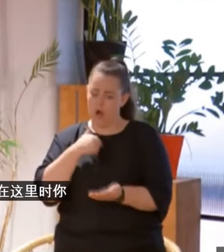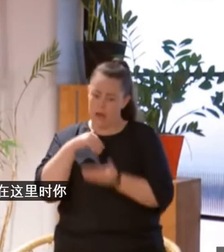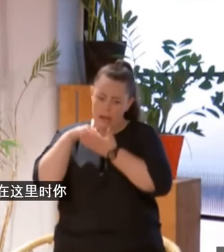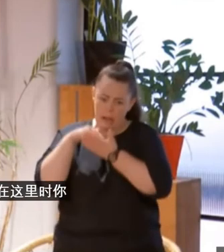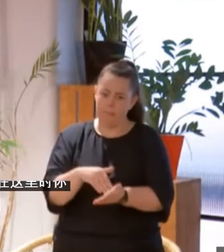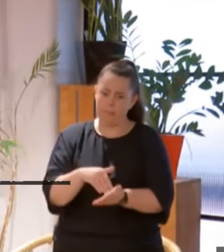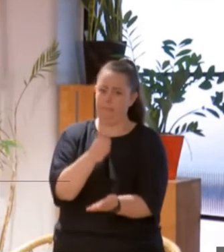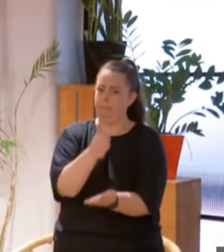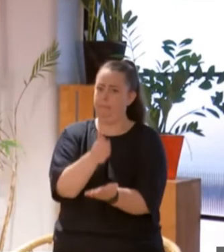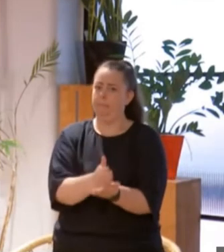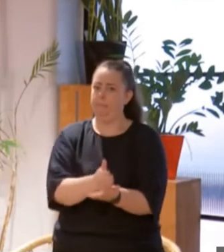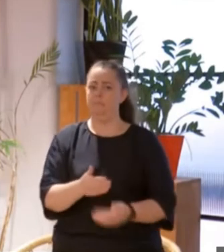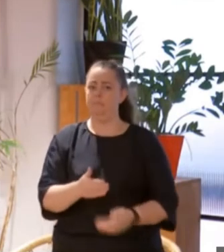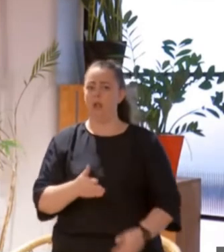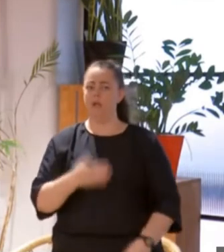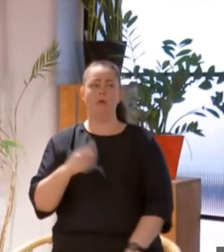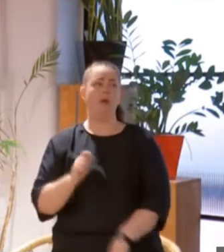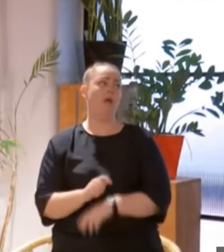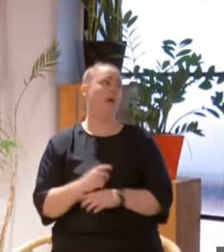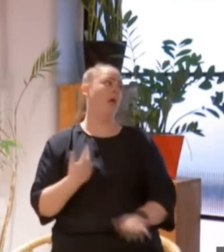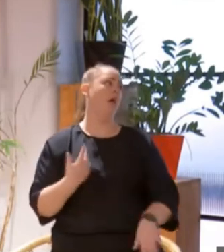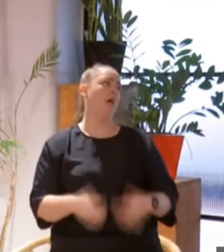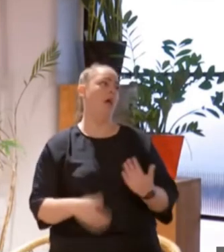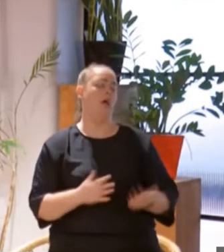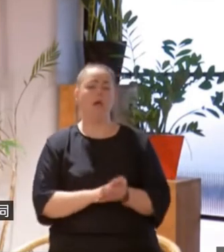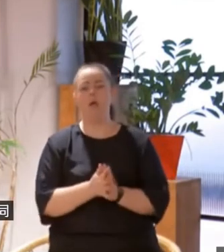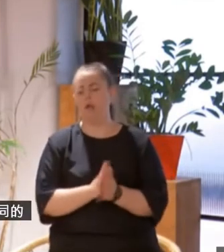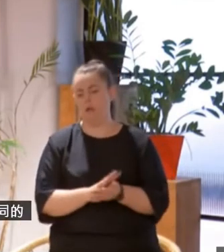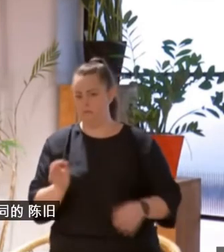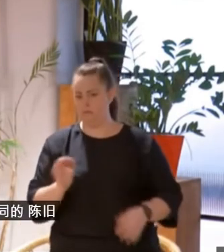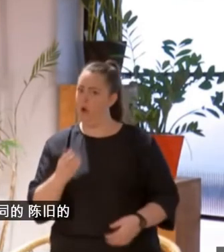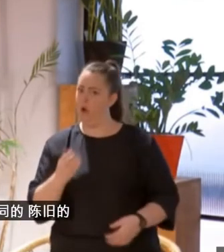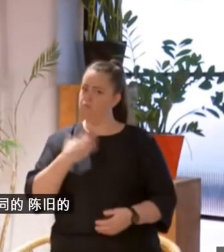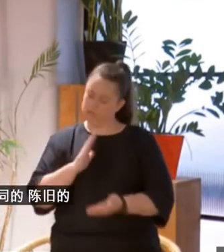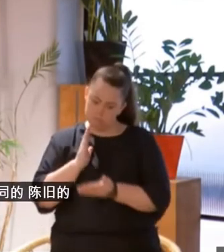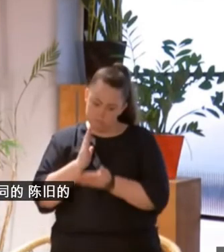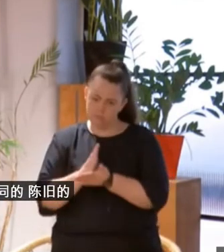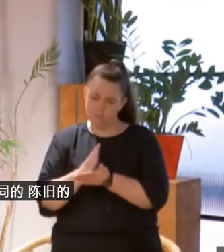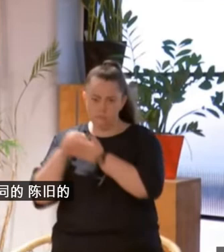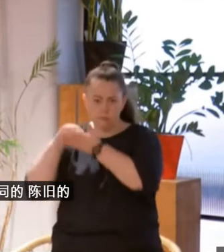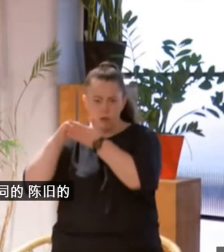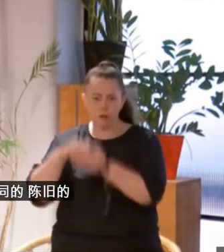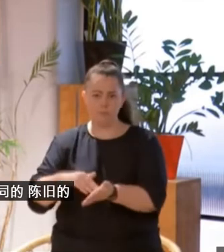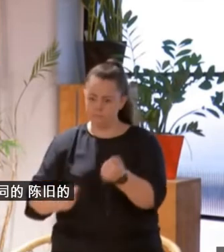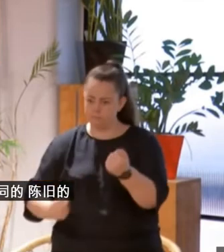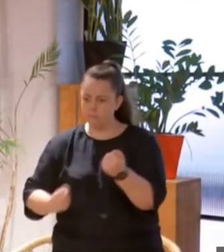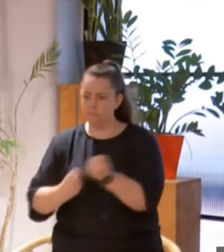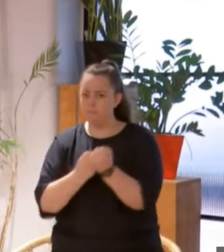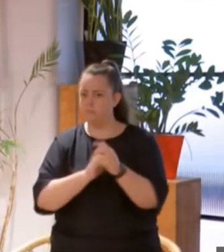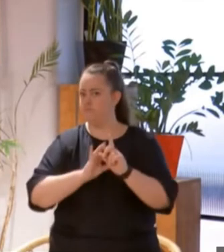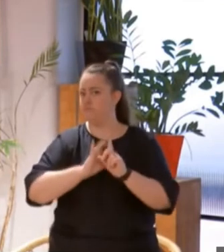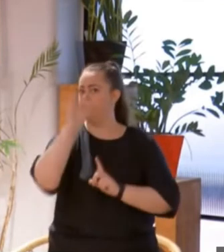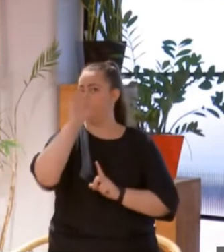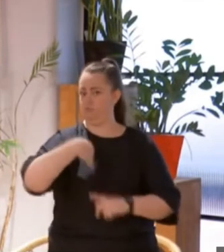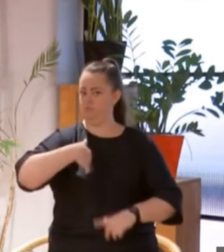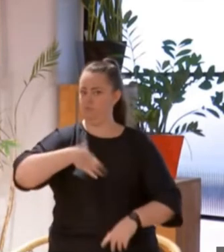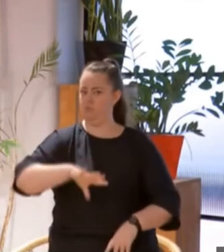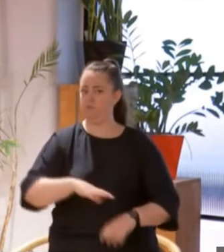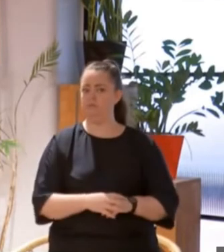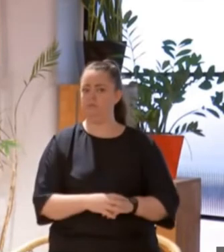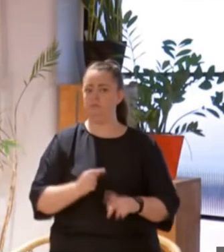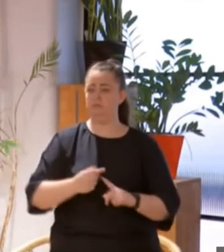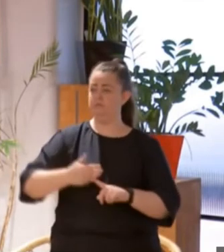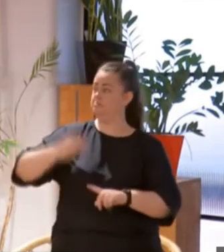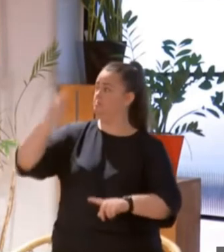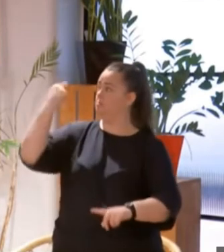I've seen through many governments the same old tired policies come through. Now, I think our government has an incredibly